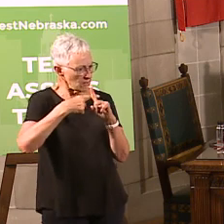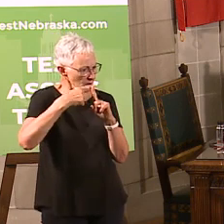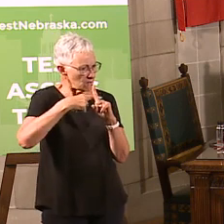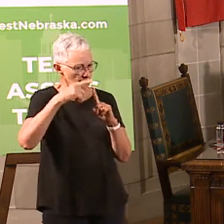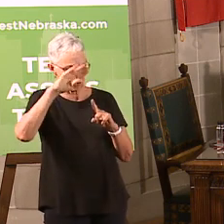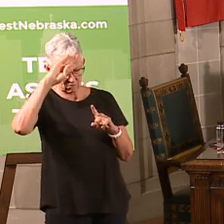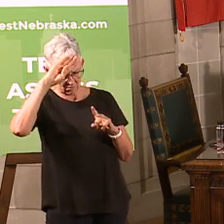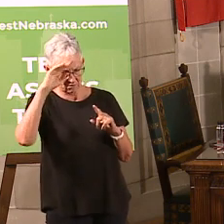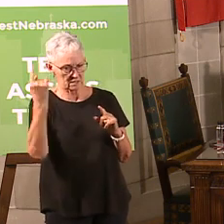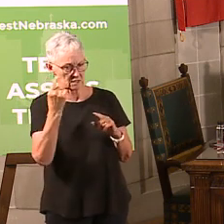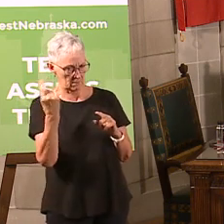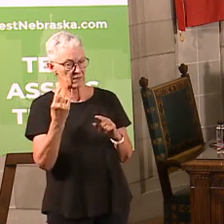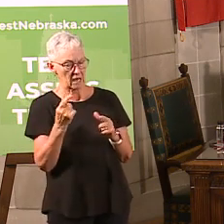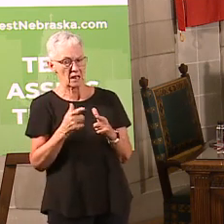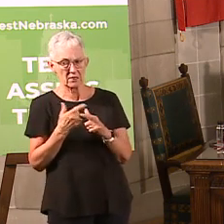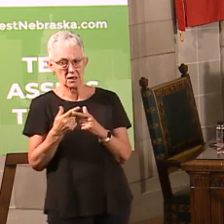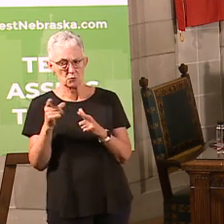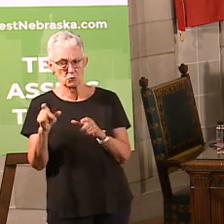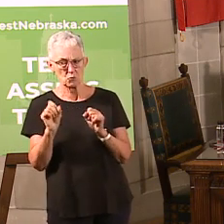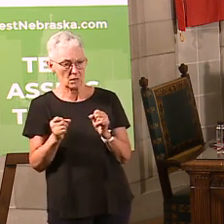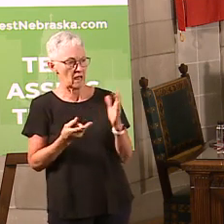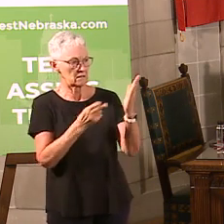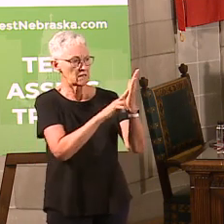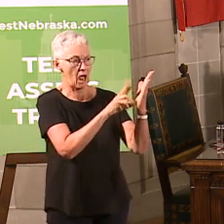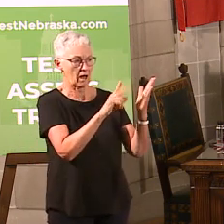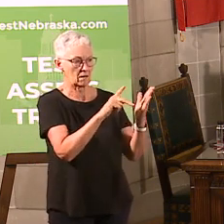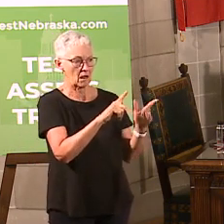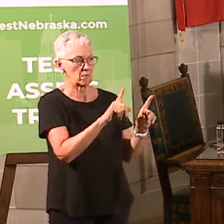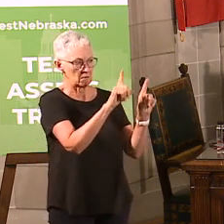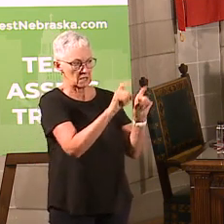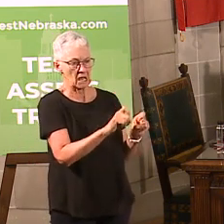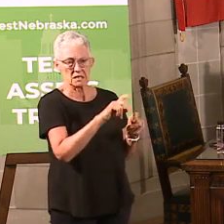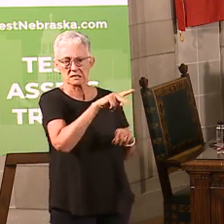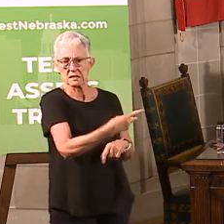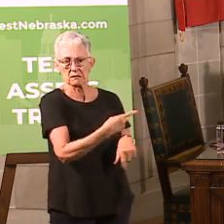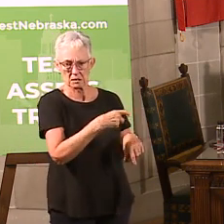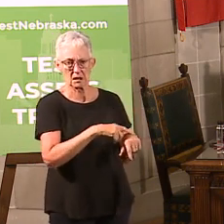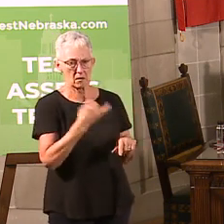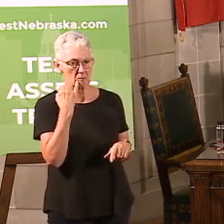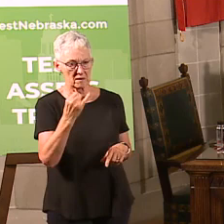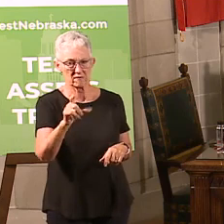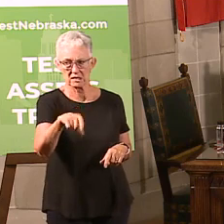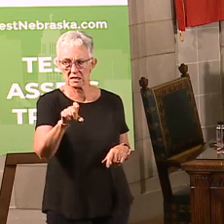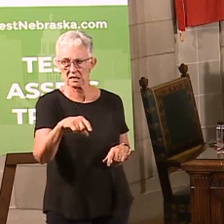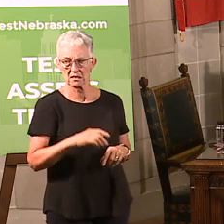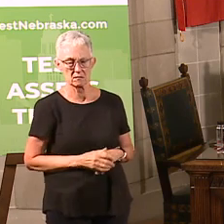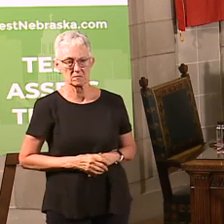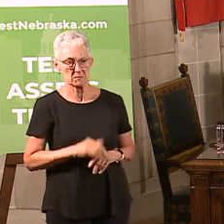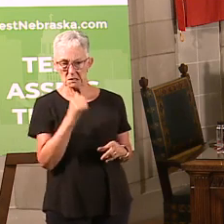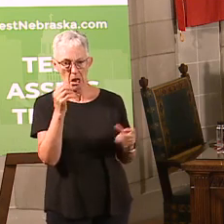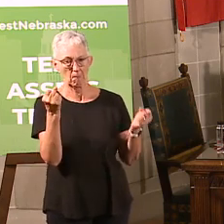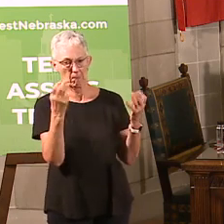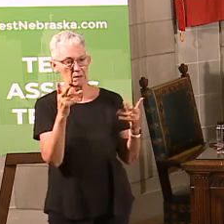some of the criteria, so it is possible for people to get tested more than once, but as I said, it's not a huge number that's doing it.